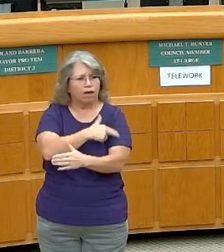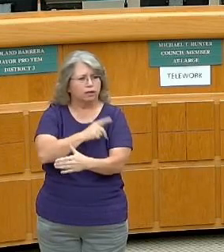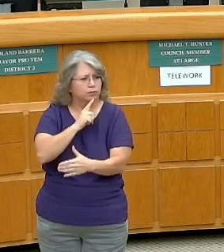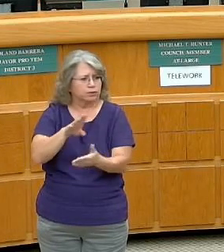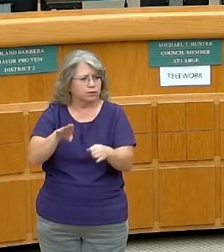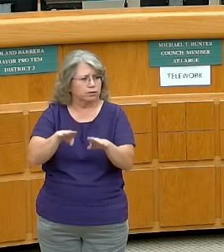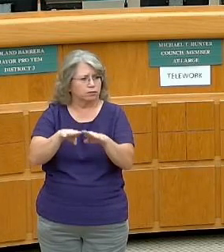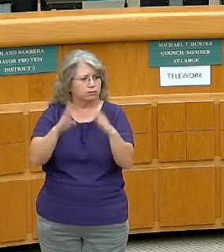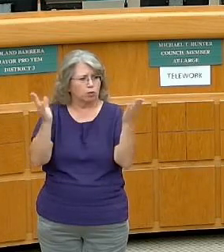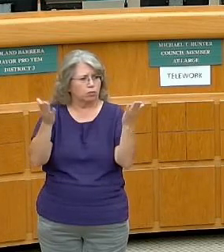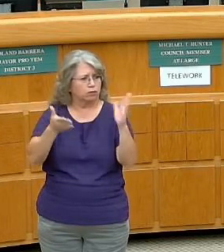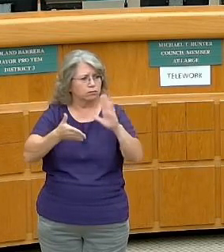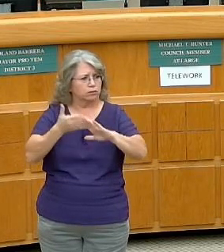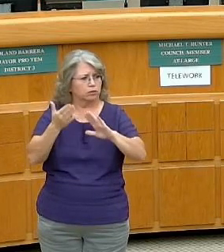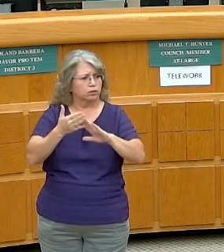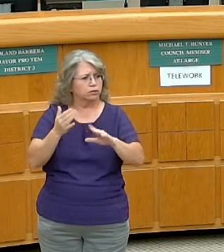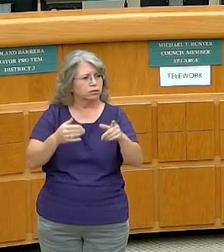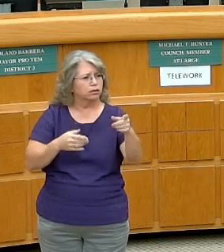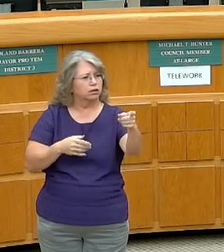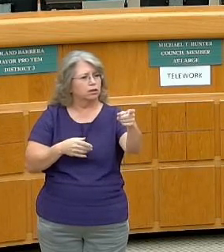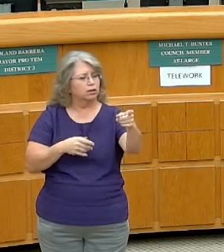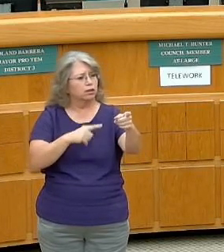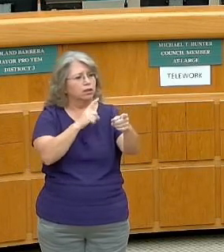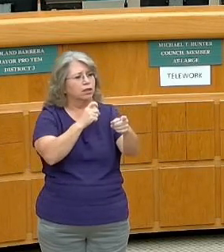are operational.